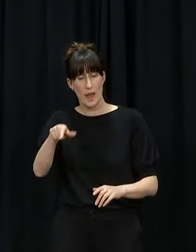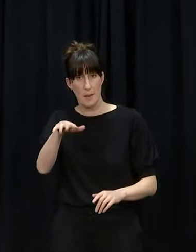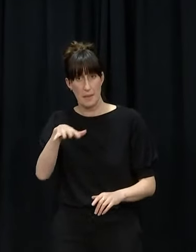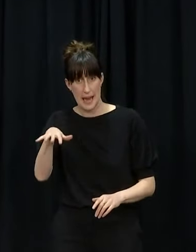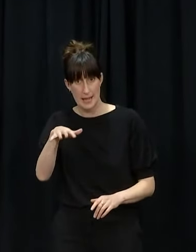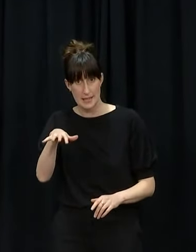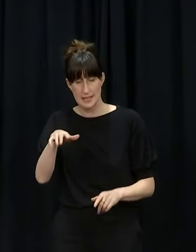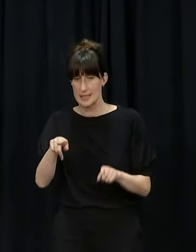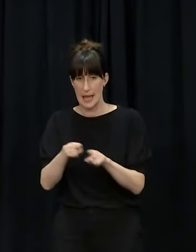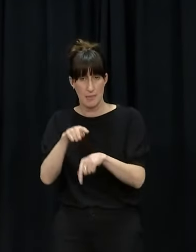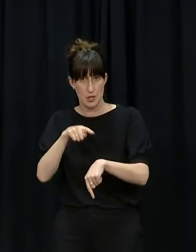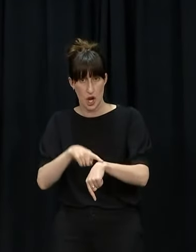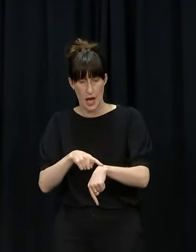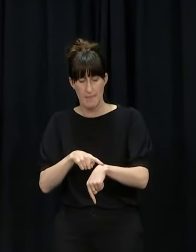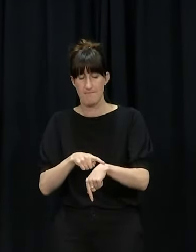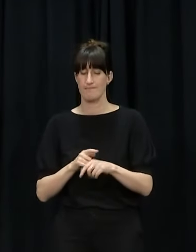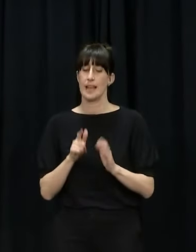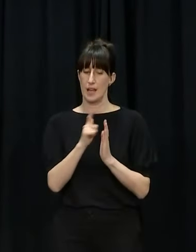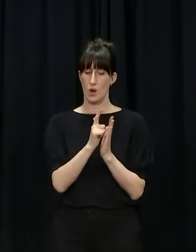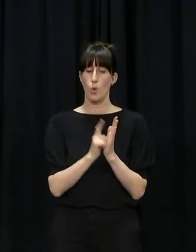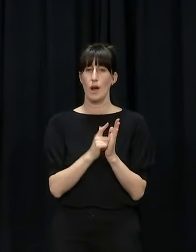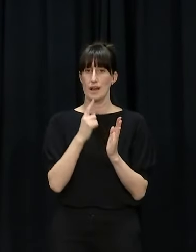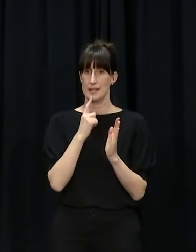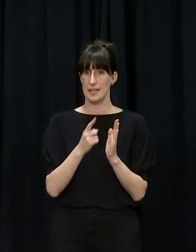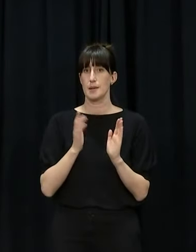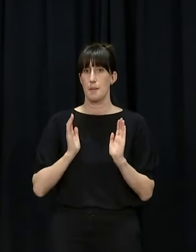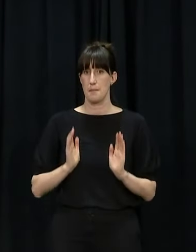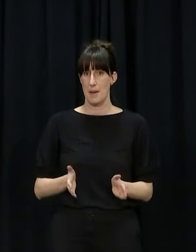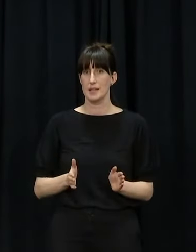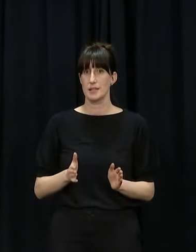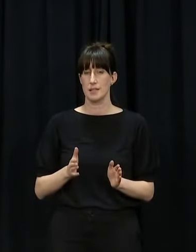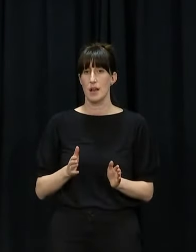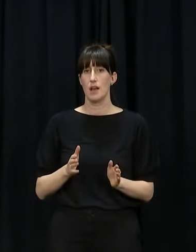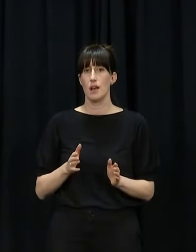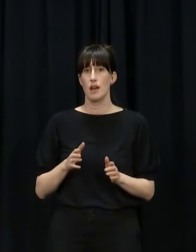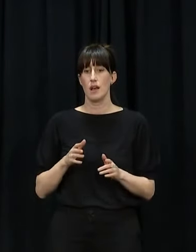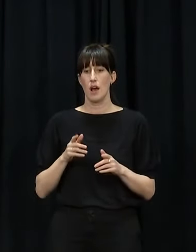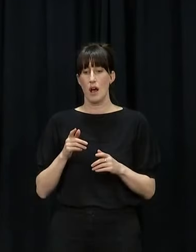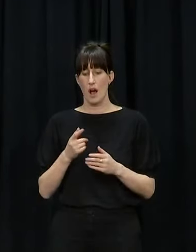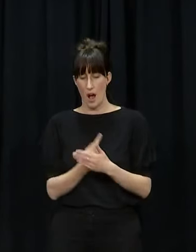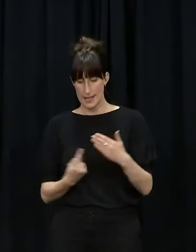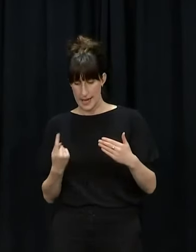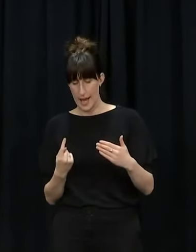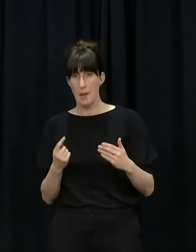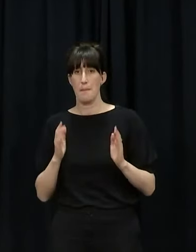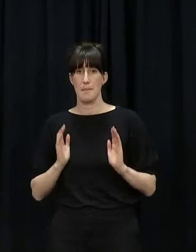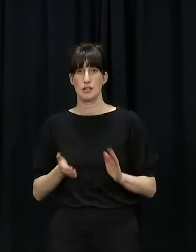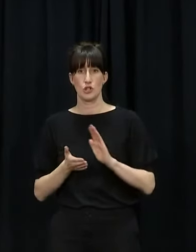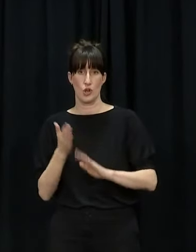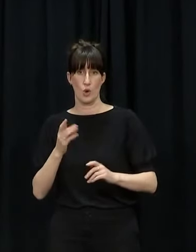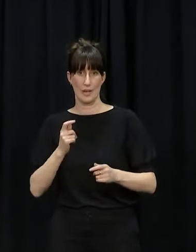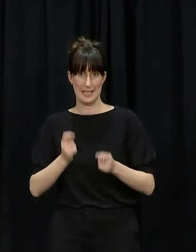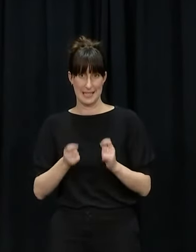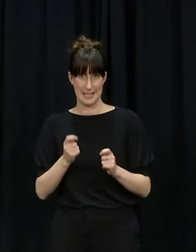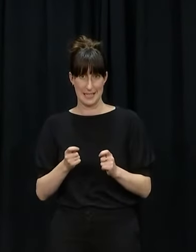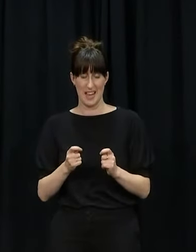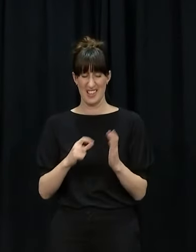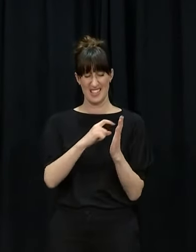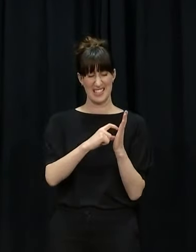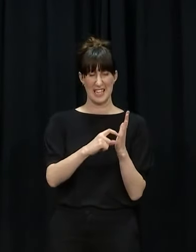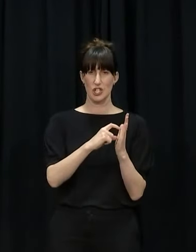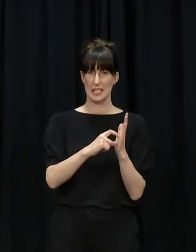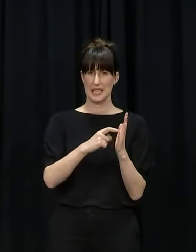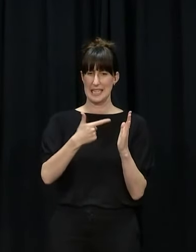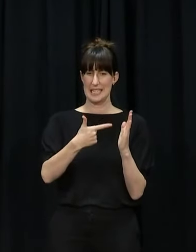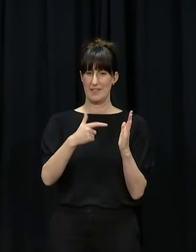to legally follow public health instructions to isolate and be tested. There is a separate Section 70 notice